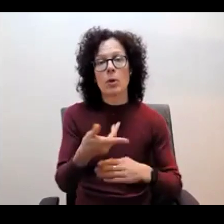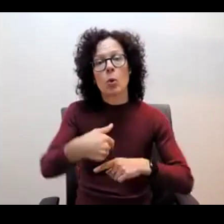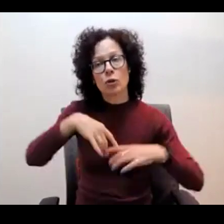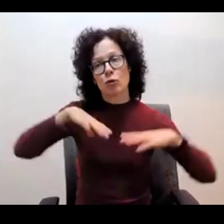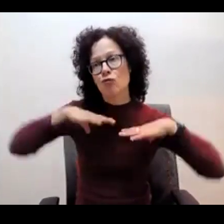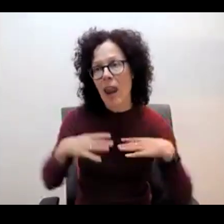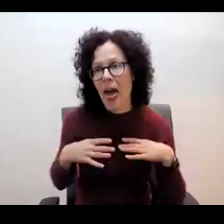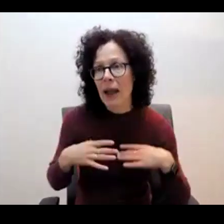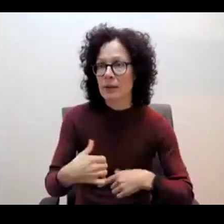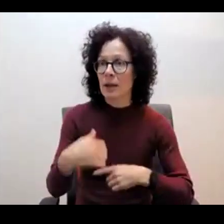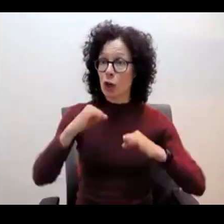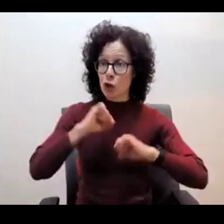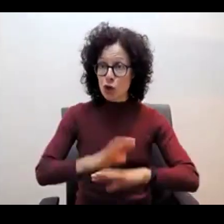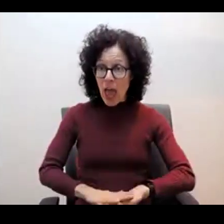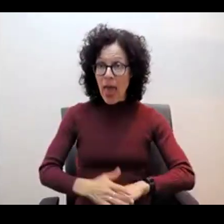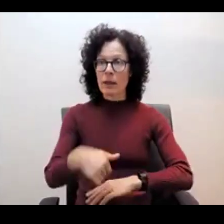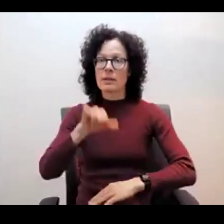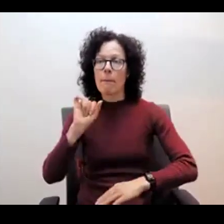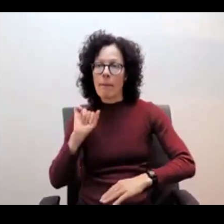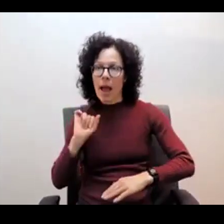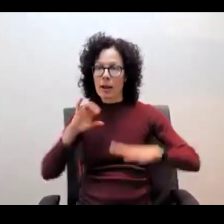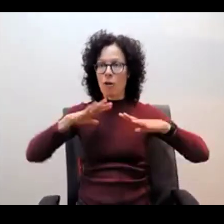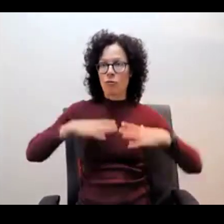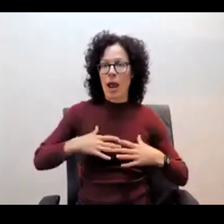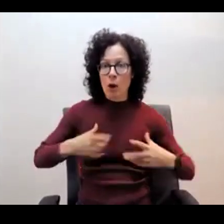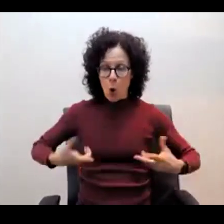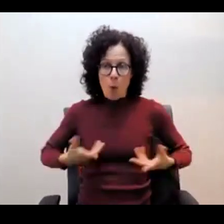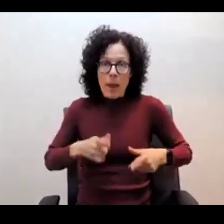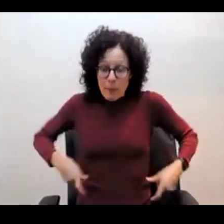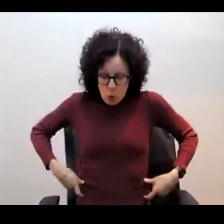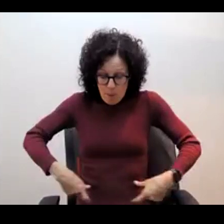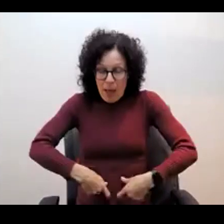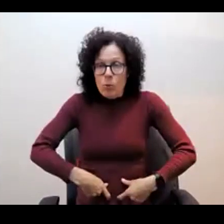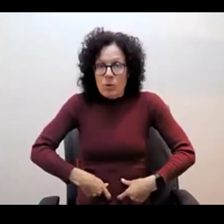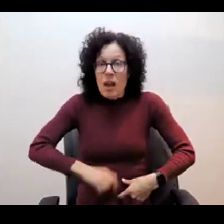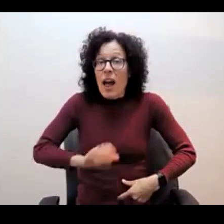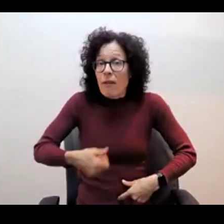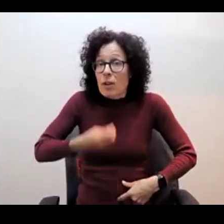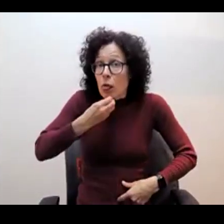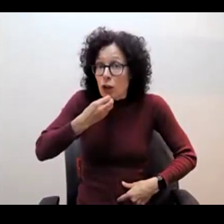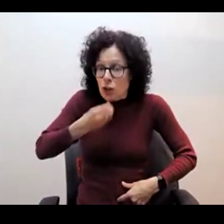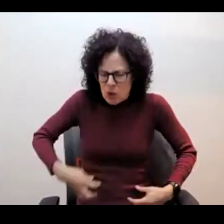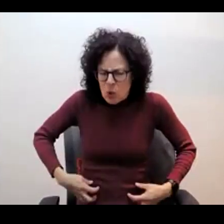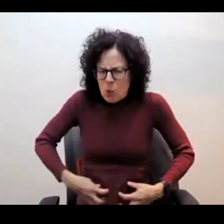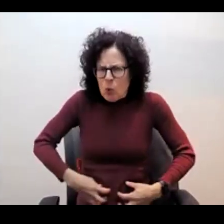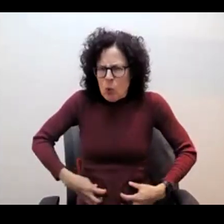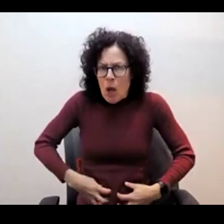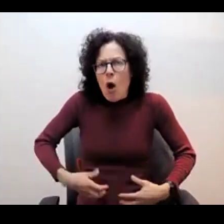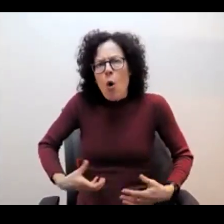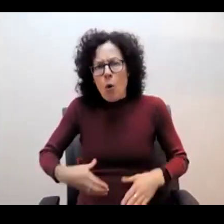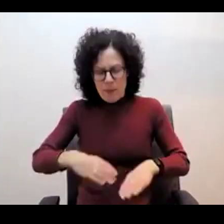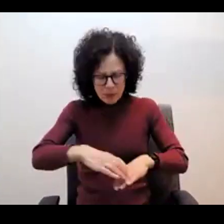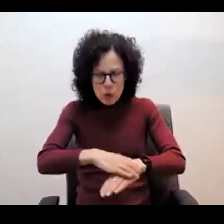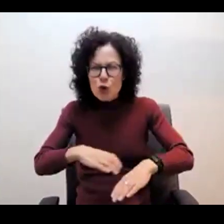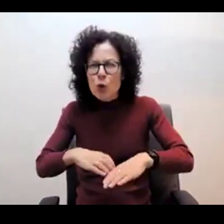your chair. Maybe you notice your belt is a little bit tight after lunch. Maybe your shoes are